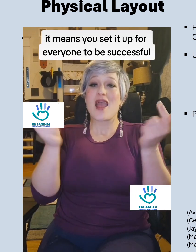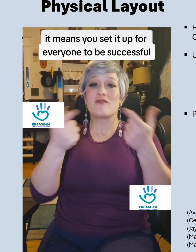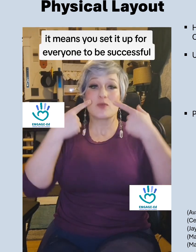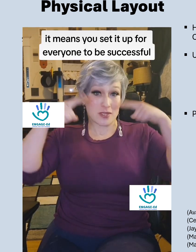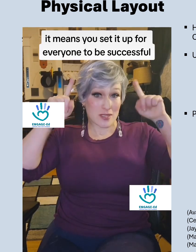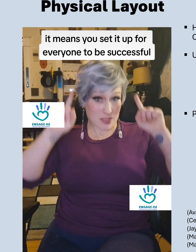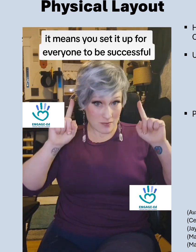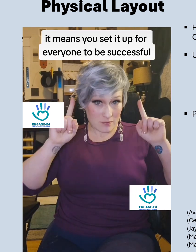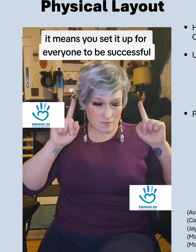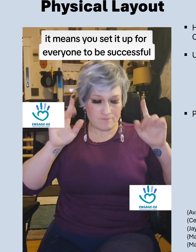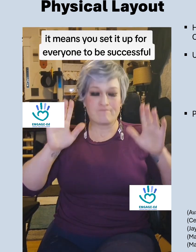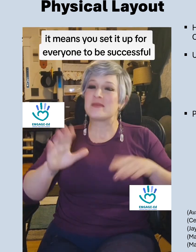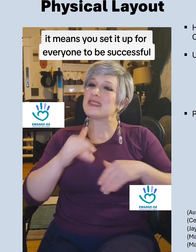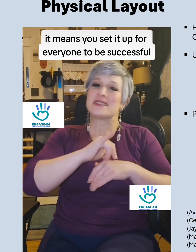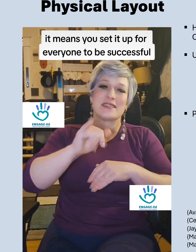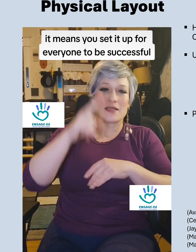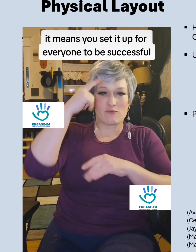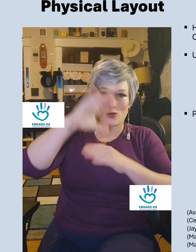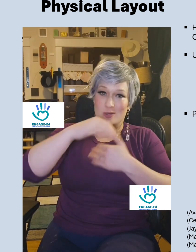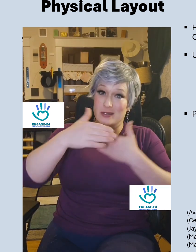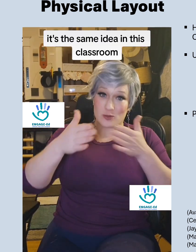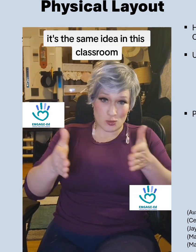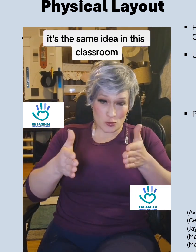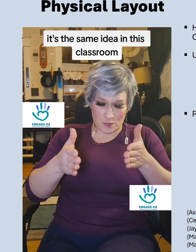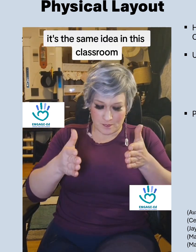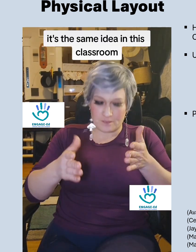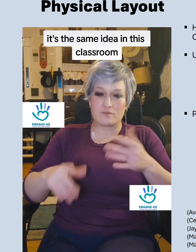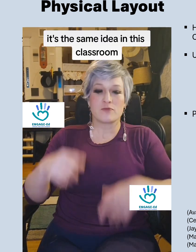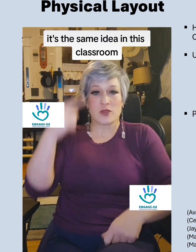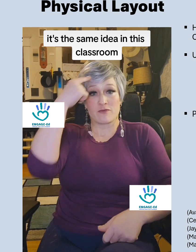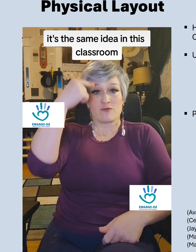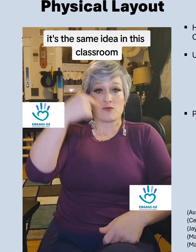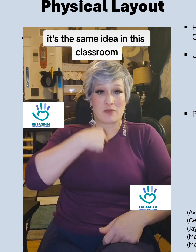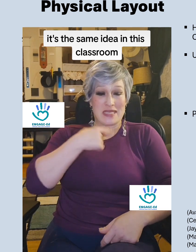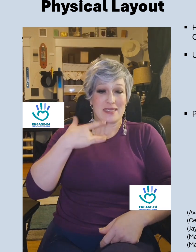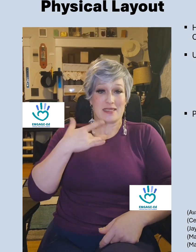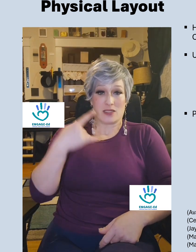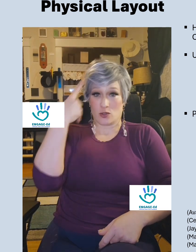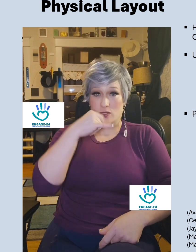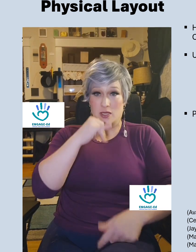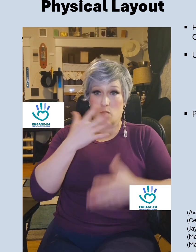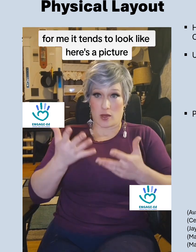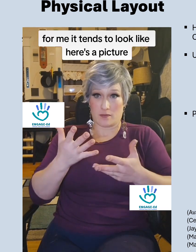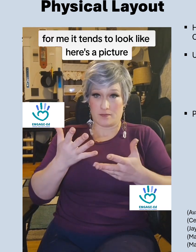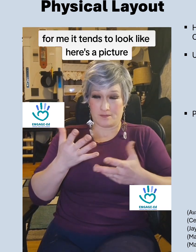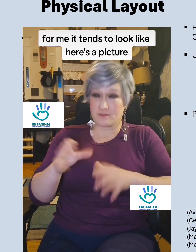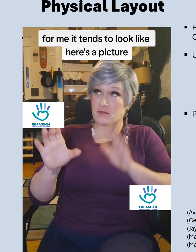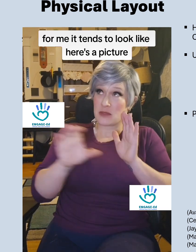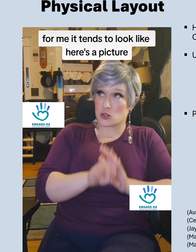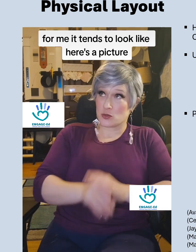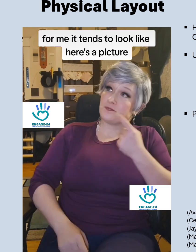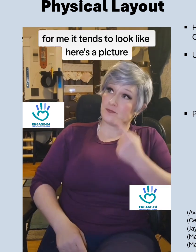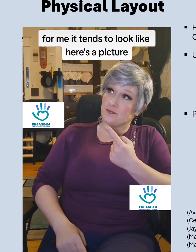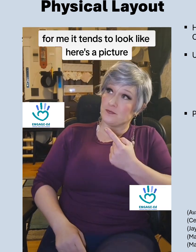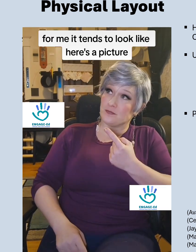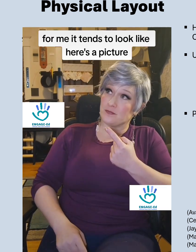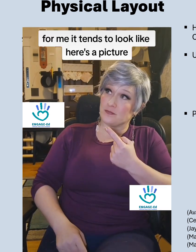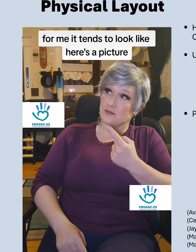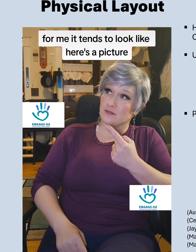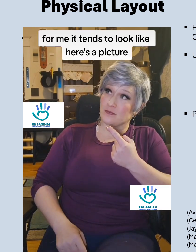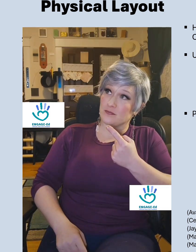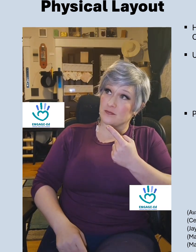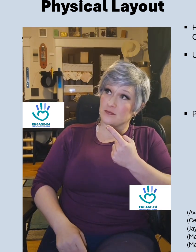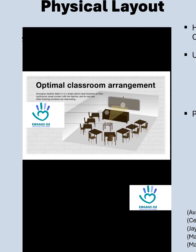you've set it up for everyone to be successful. It's the same idea in this classroom. For me, it tends to look like, here's a